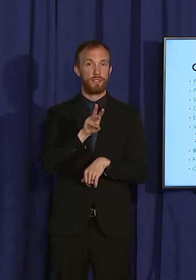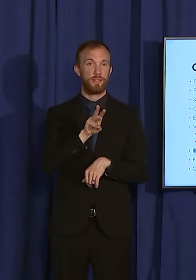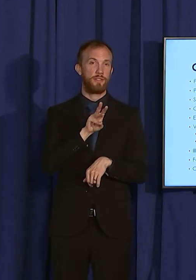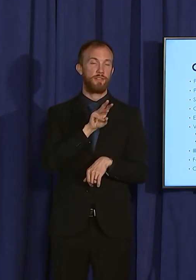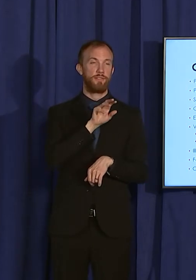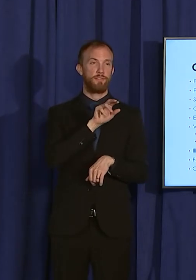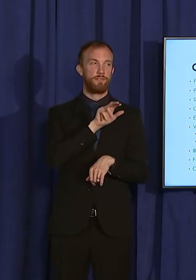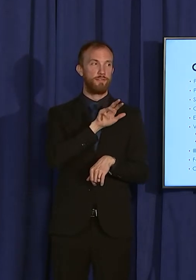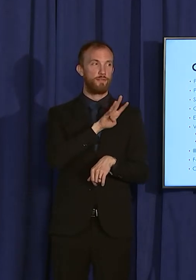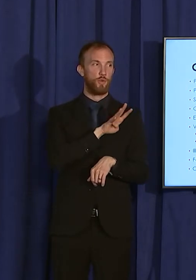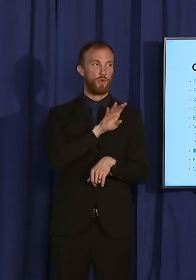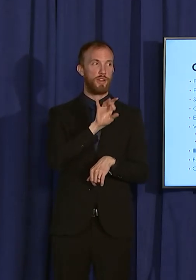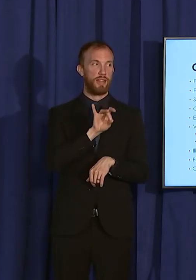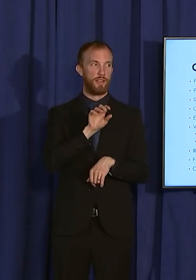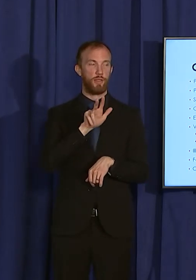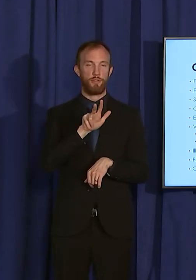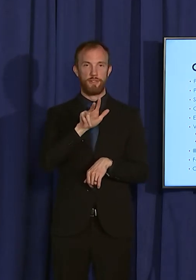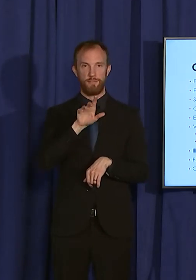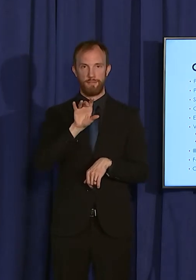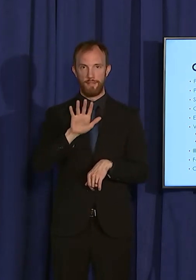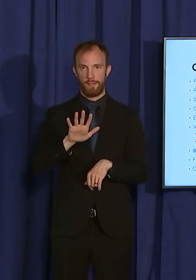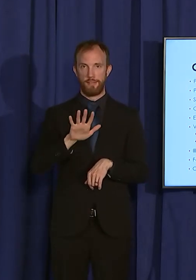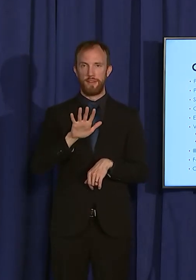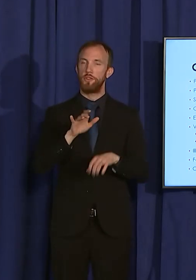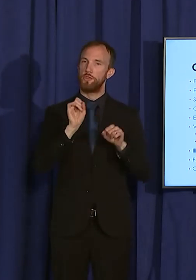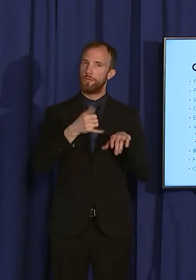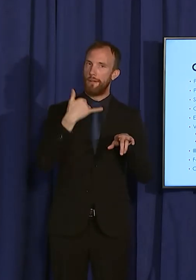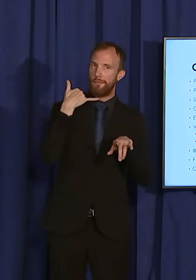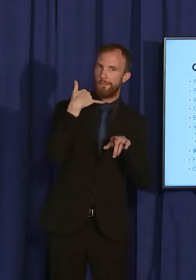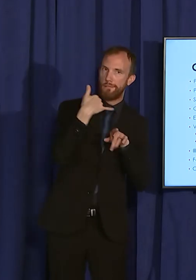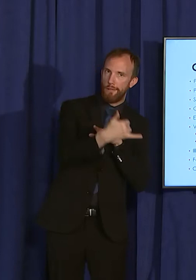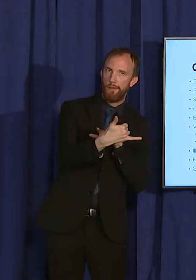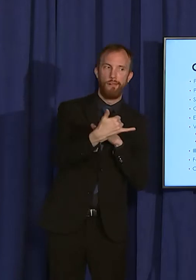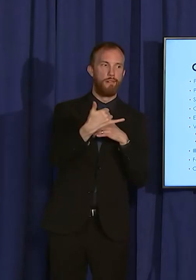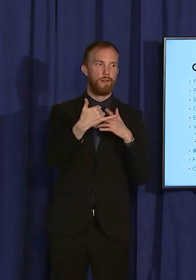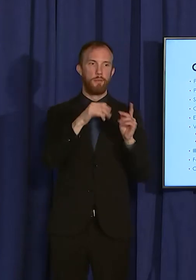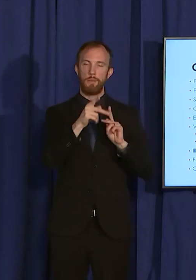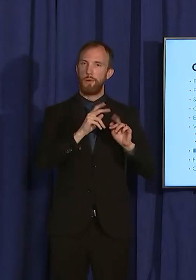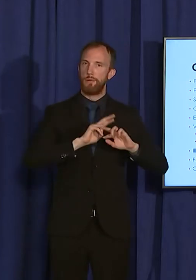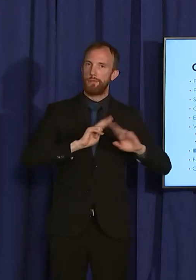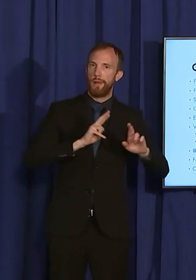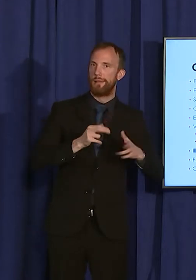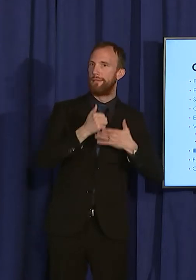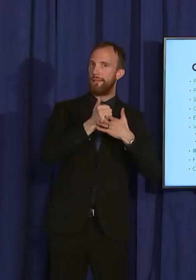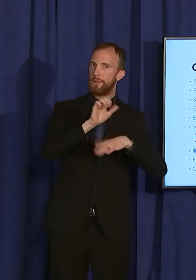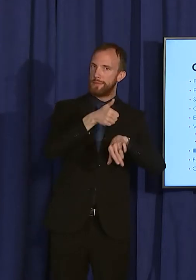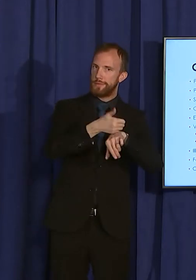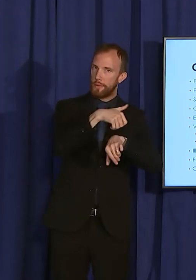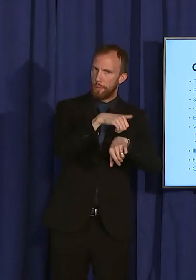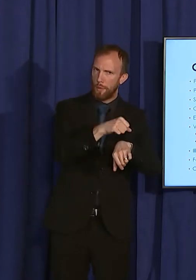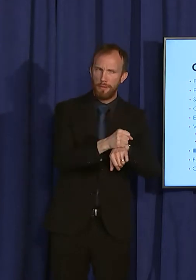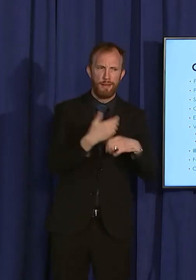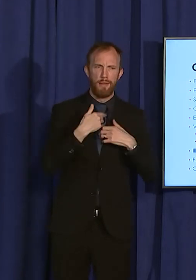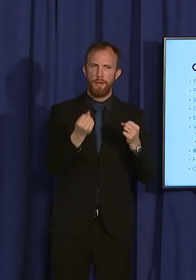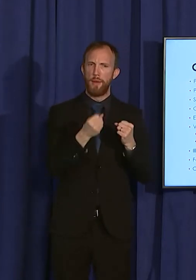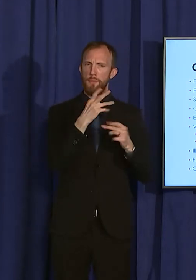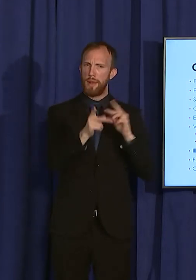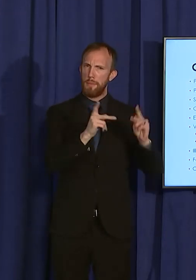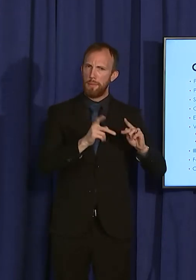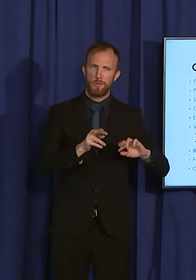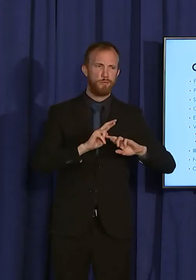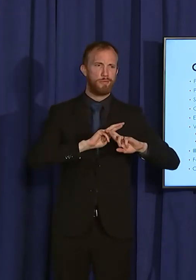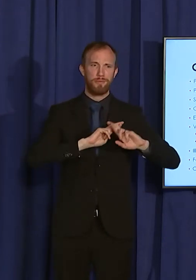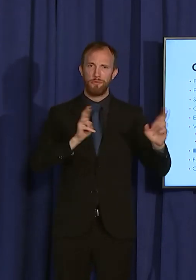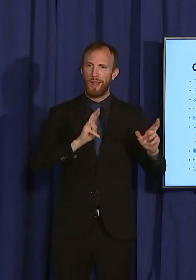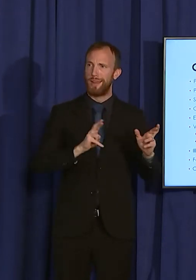312-746-4835. You don't have to wait for someone to pick up the phone. We've got it staffed with hundreds of people who will help you get an appointment at a time that works